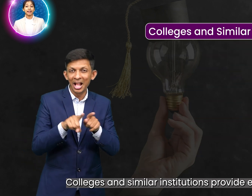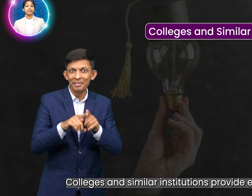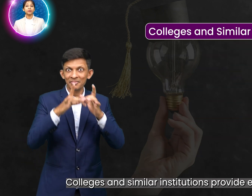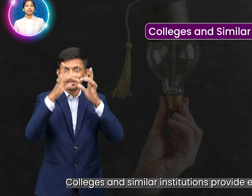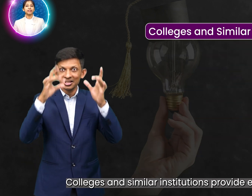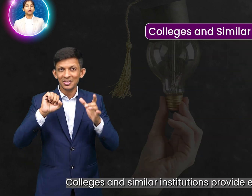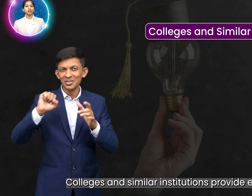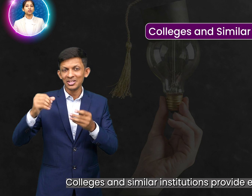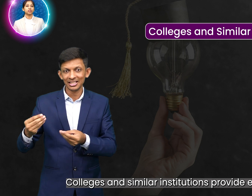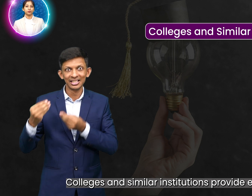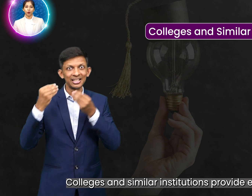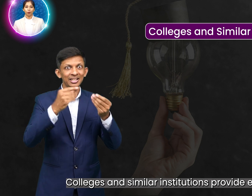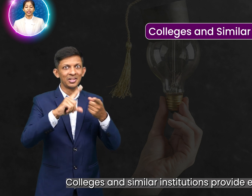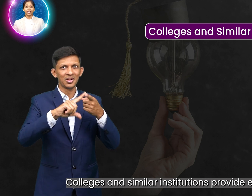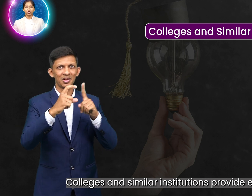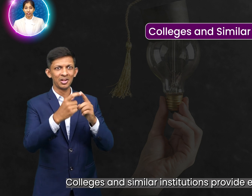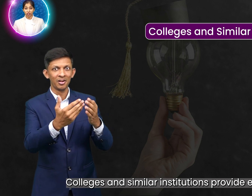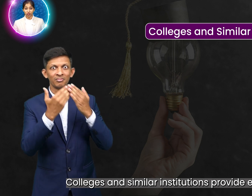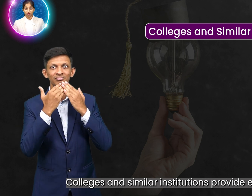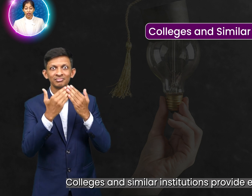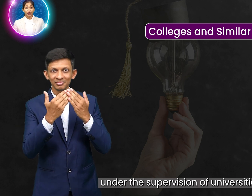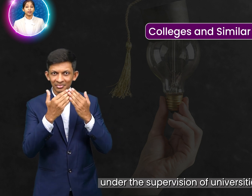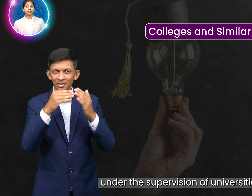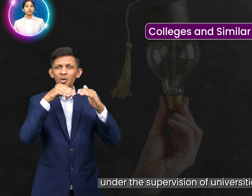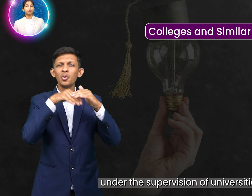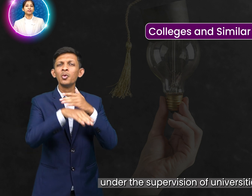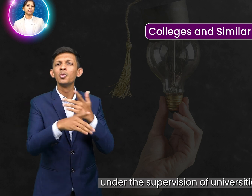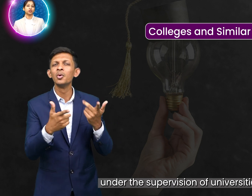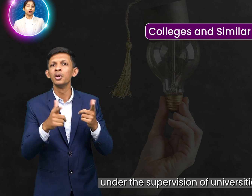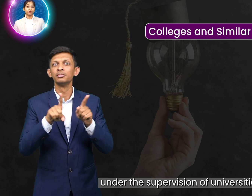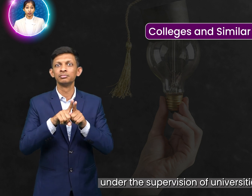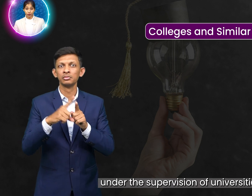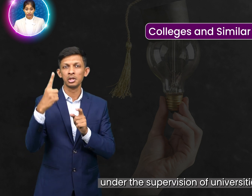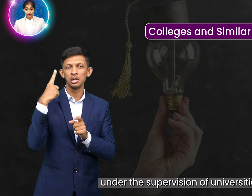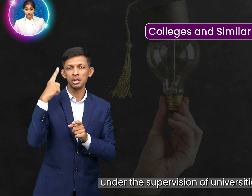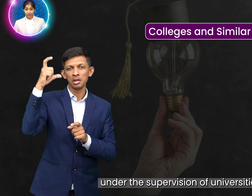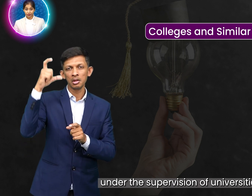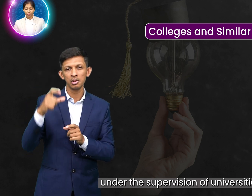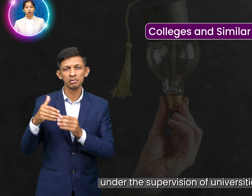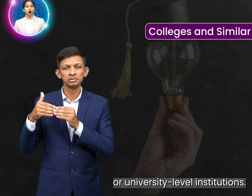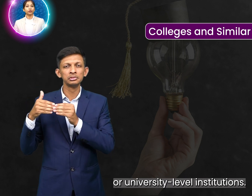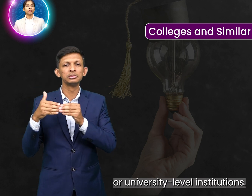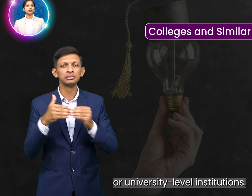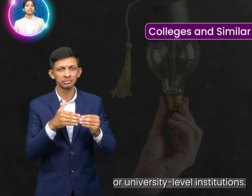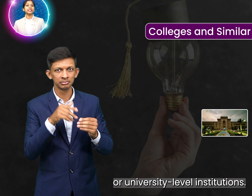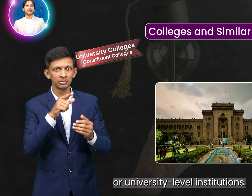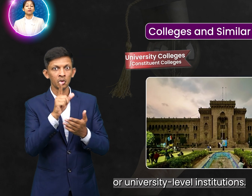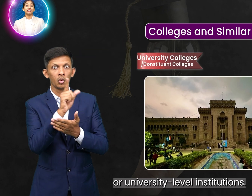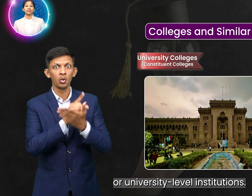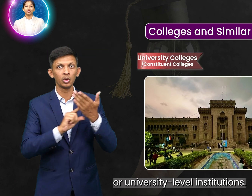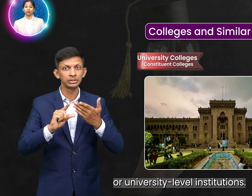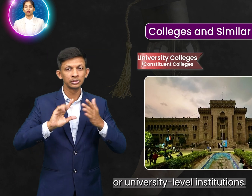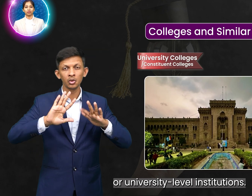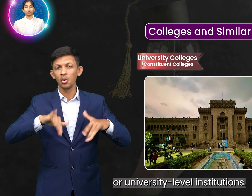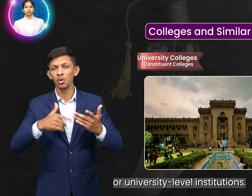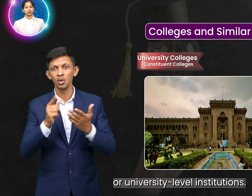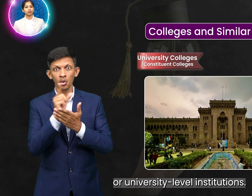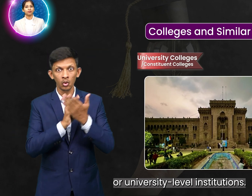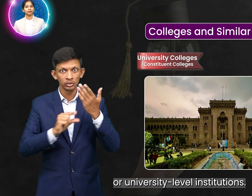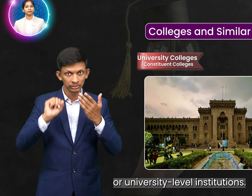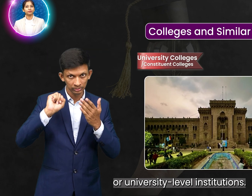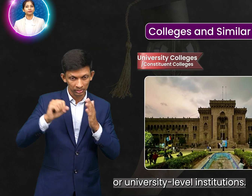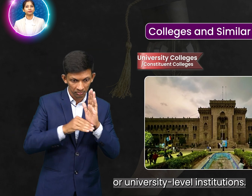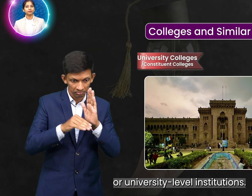Colleges and similar institutions provide education under the supervision of universities or university-level